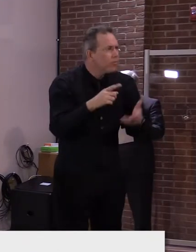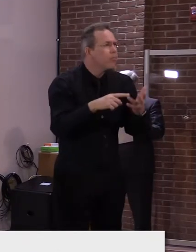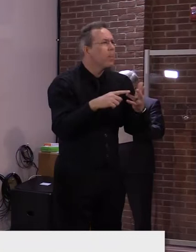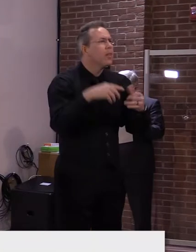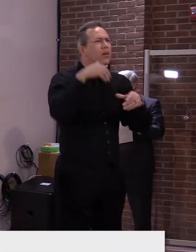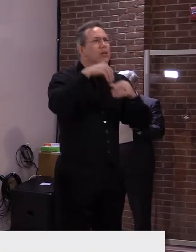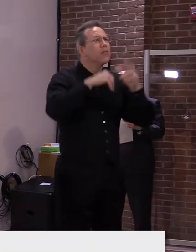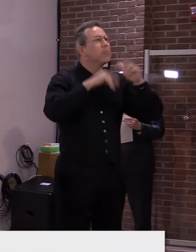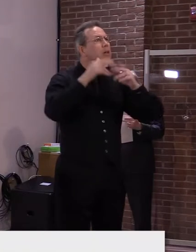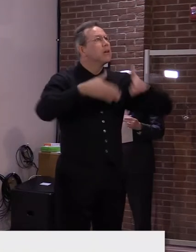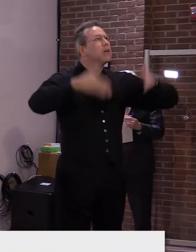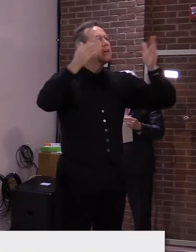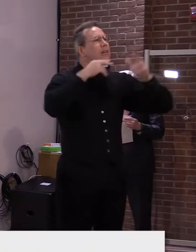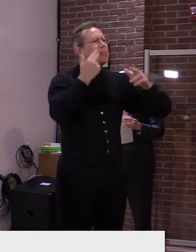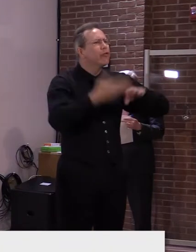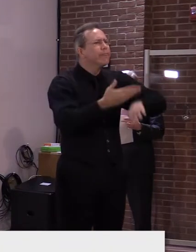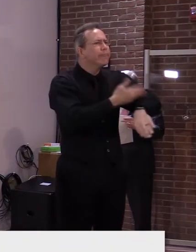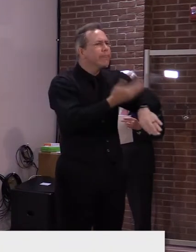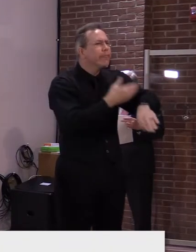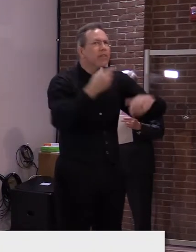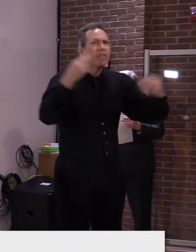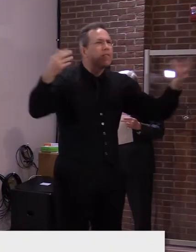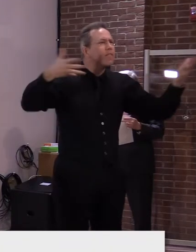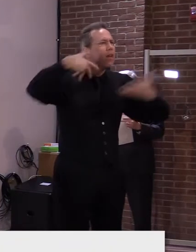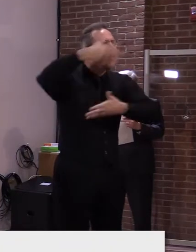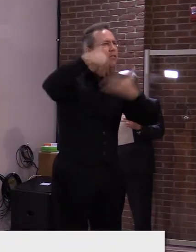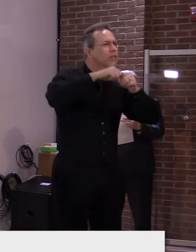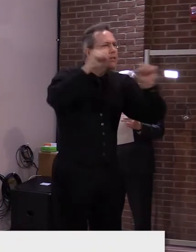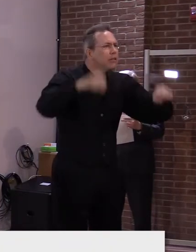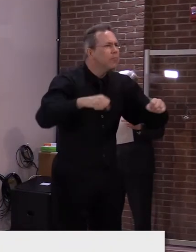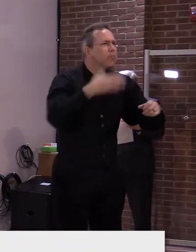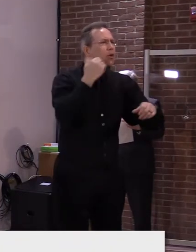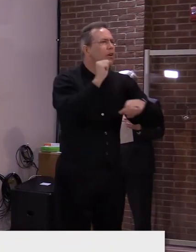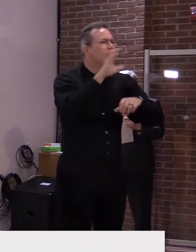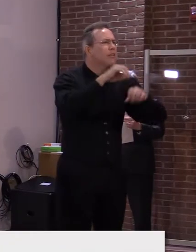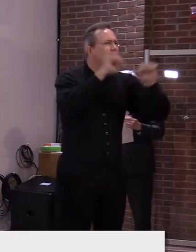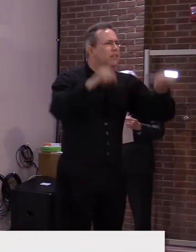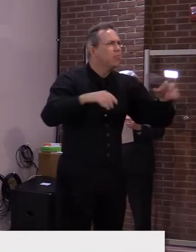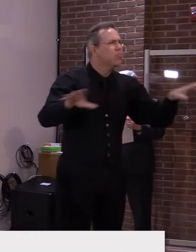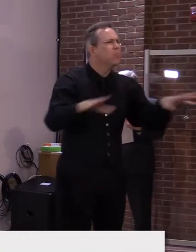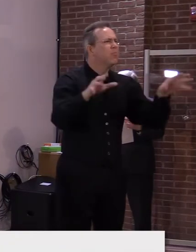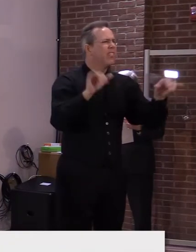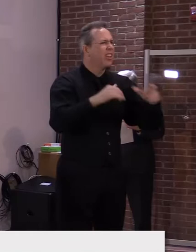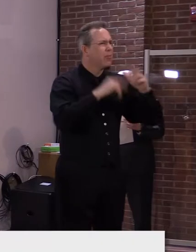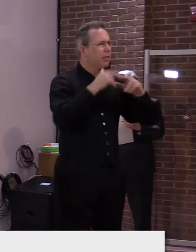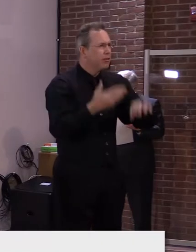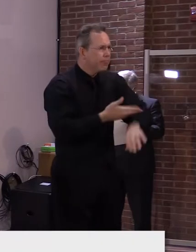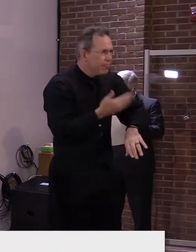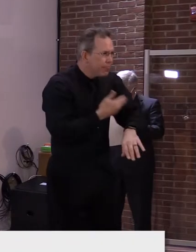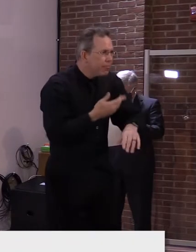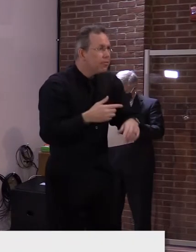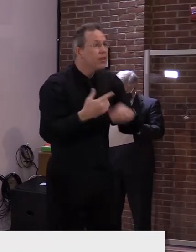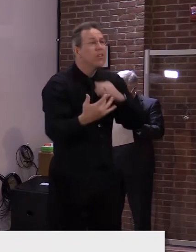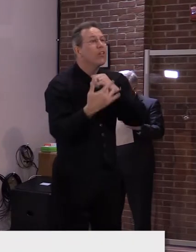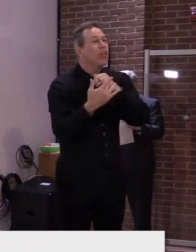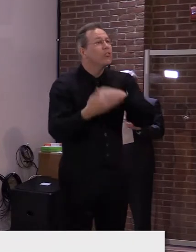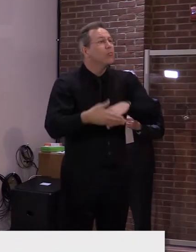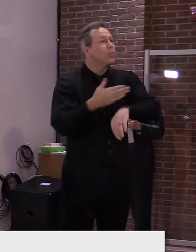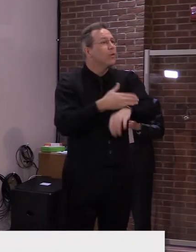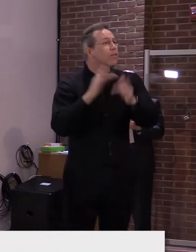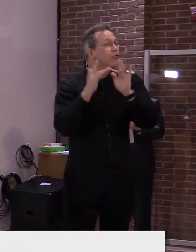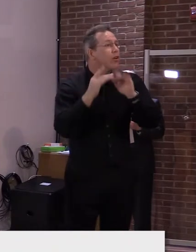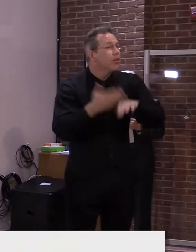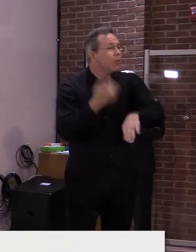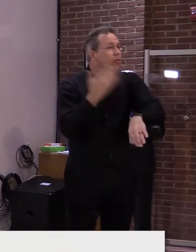construction, and the like needed to address the pandemic and recovery efforts, technology upgrades and equipment, and any activities that would